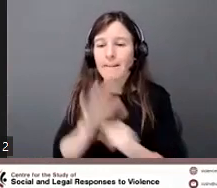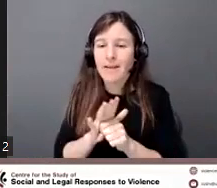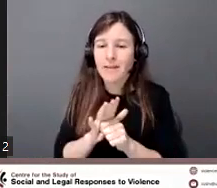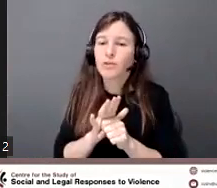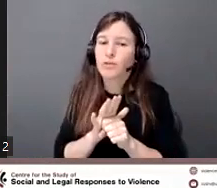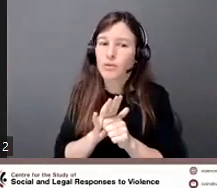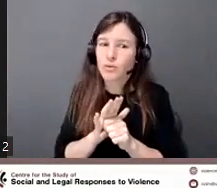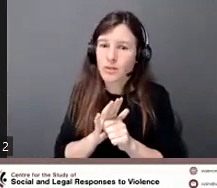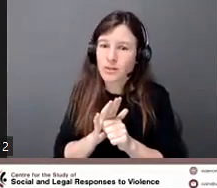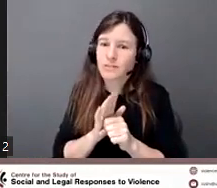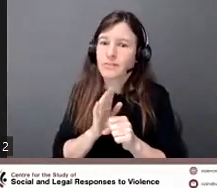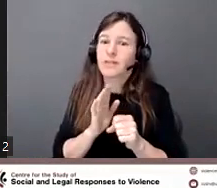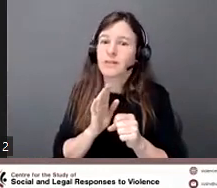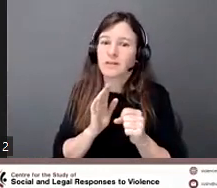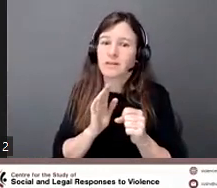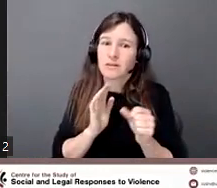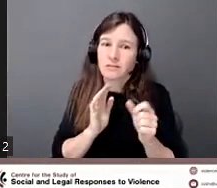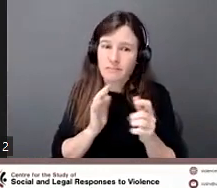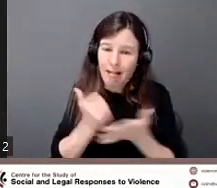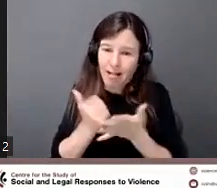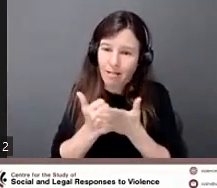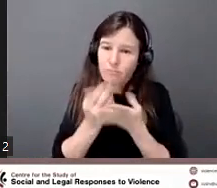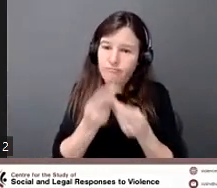women and girls and their communities.